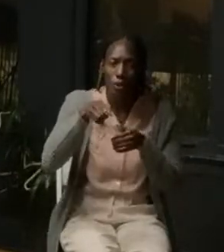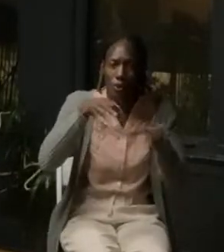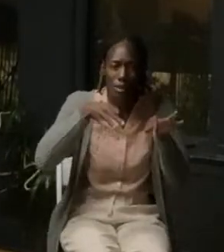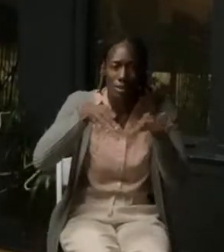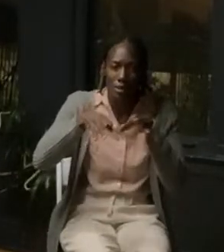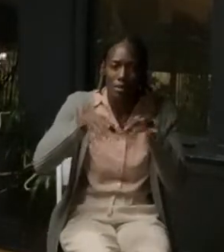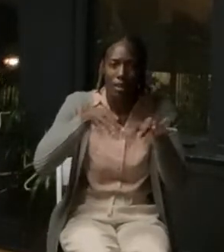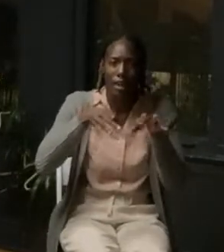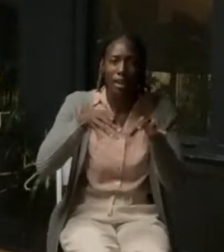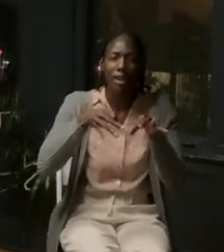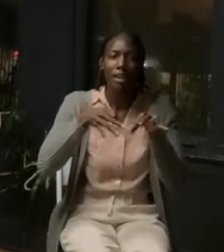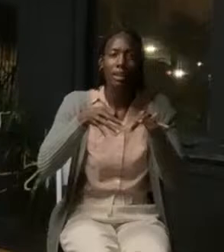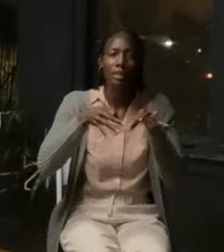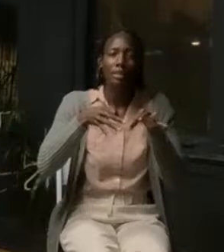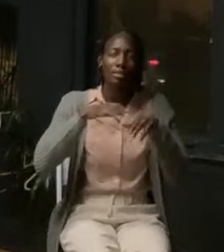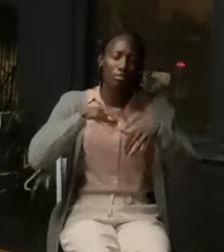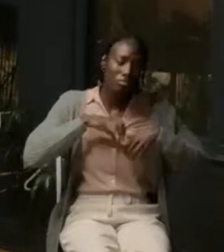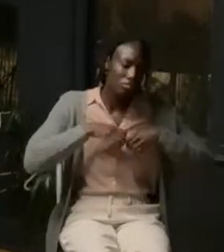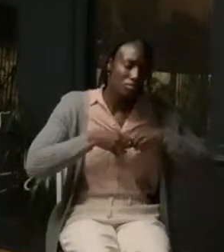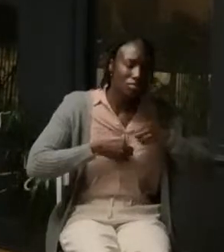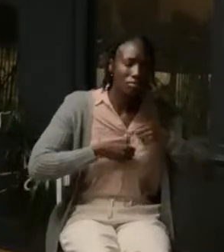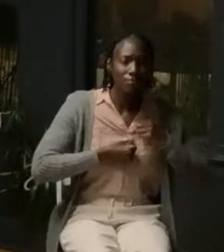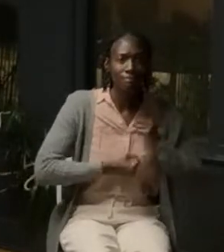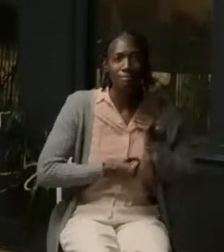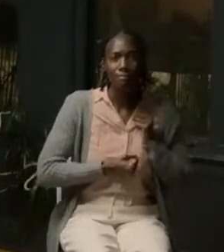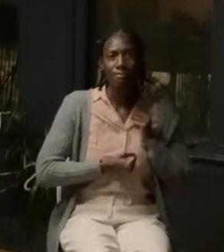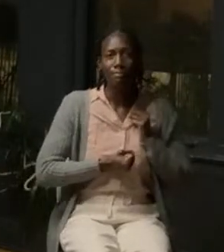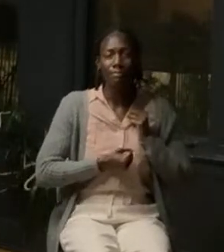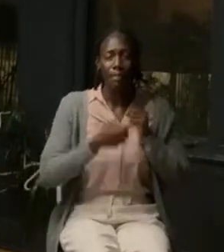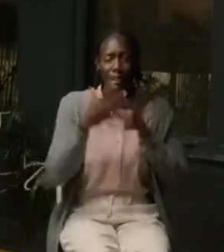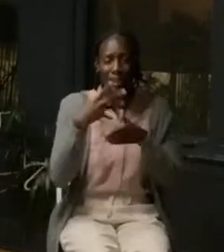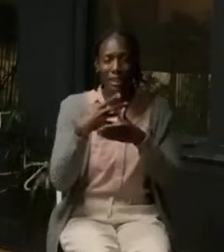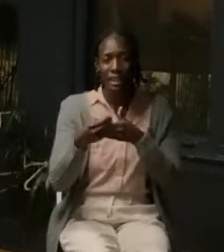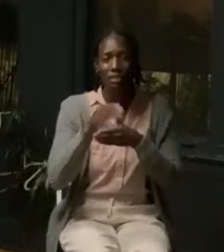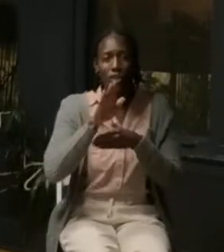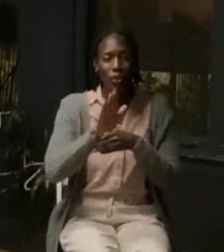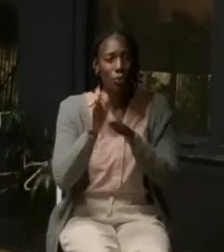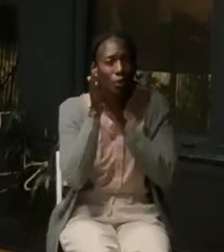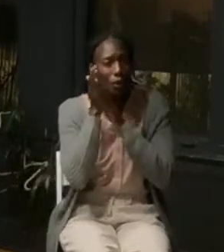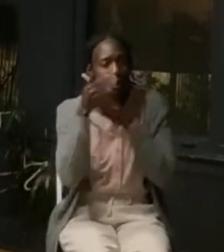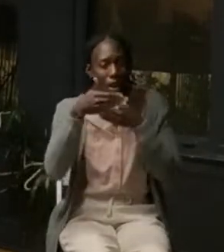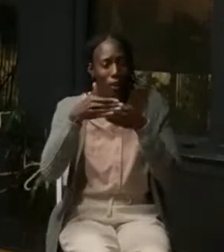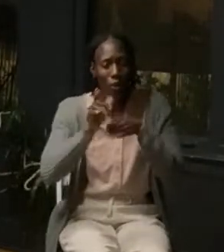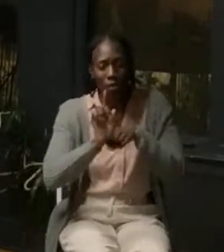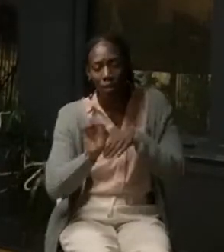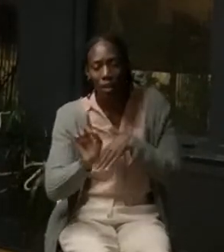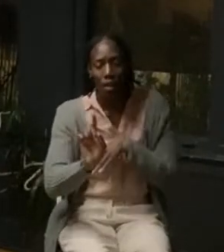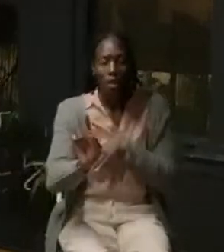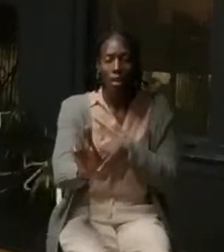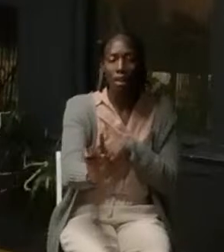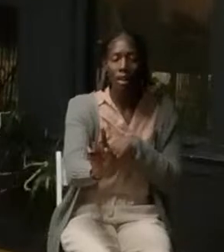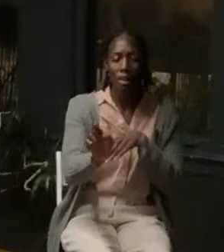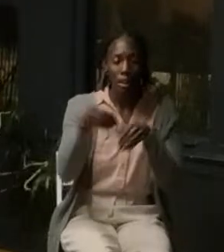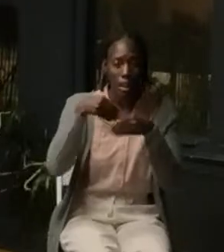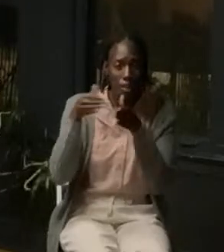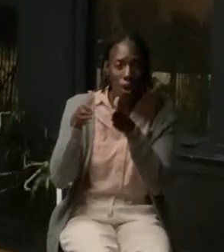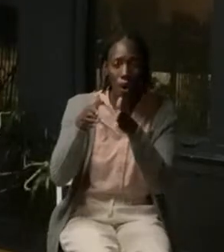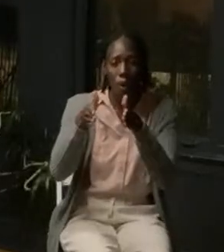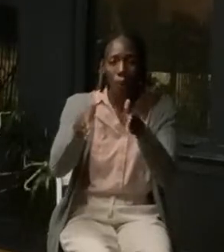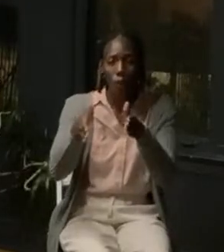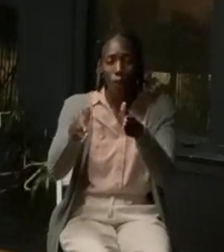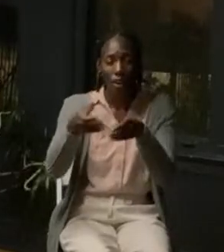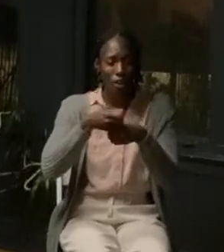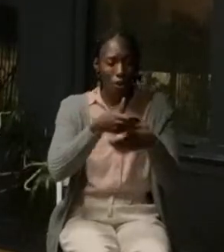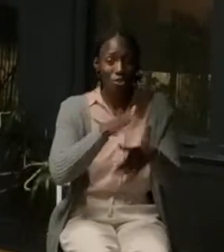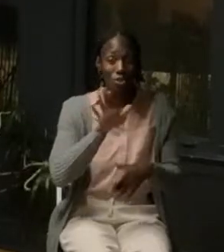the morning, tripping out of your poster-covered bedroom and into the hallway, making your mama wonder